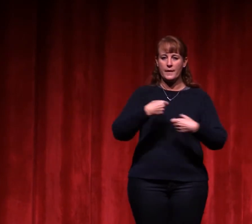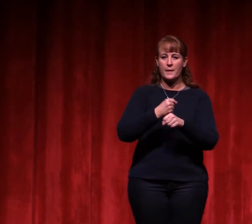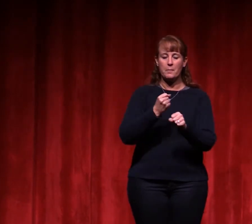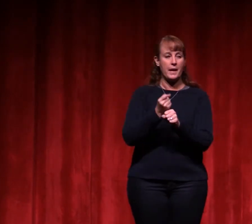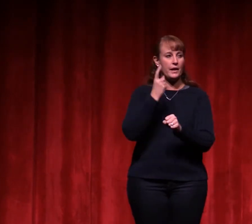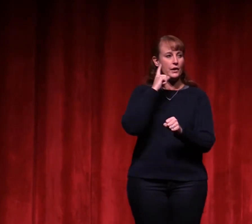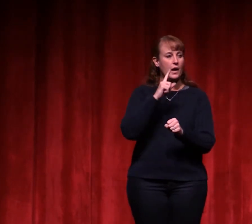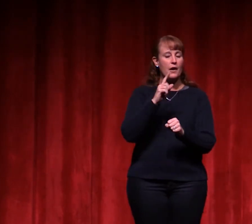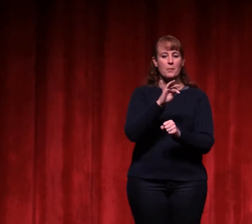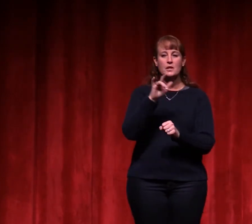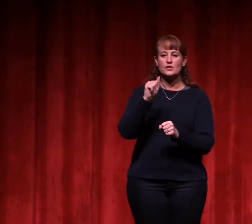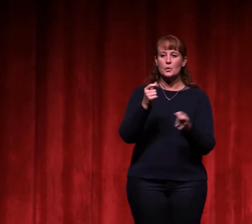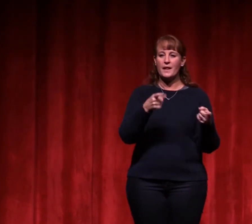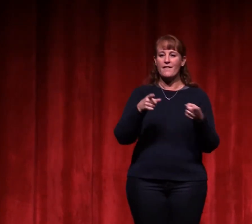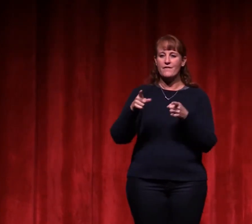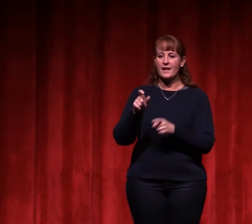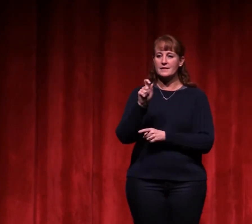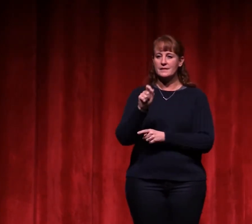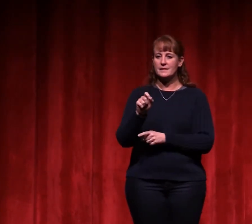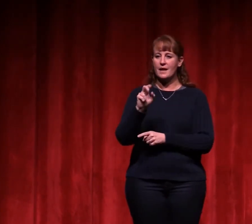MissoulaEvents.net.